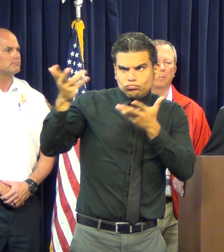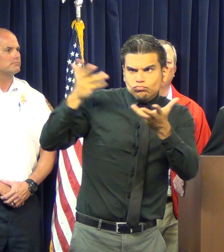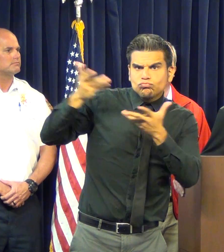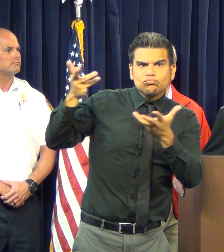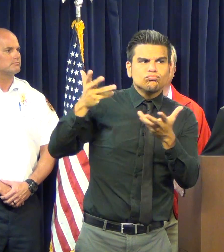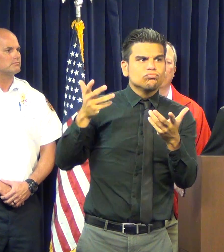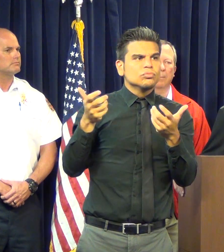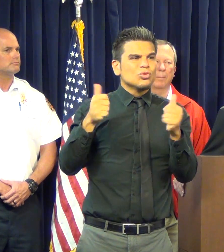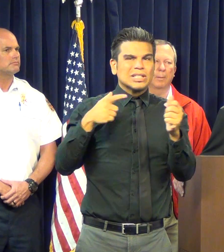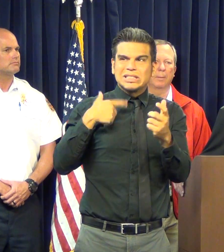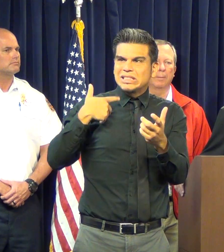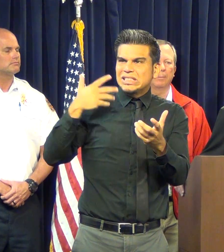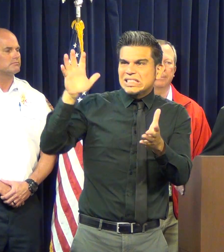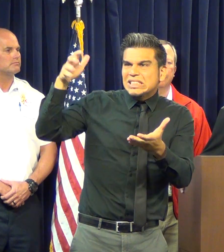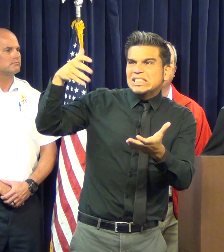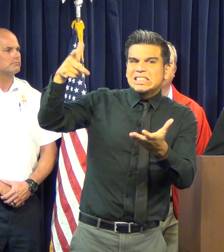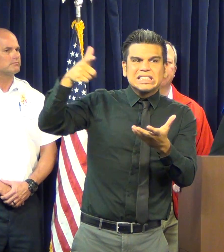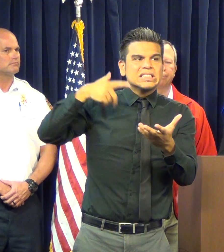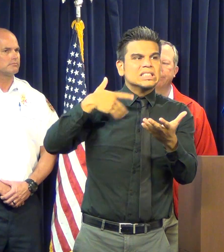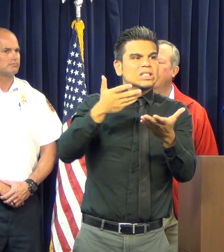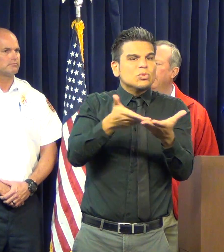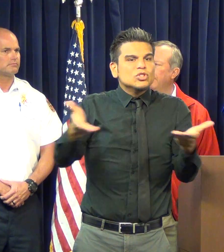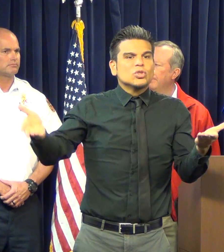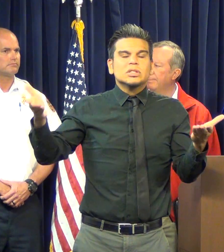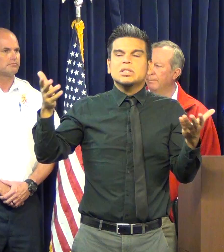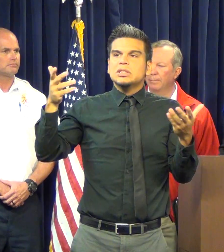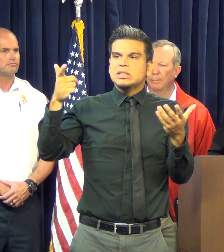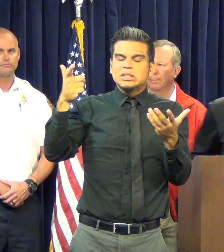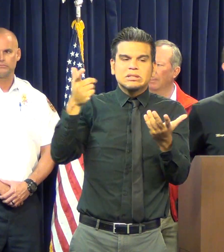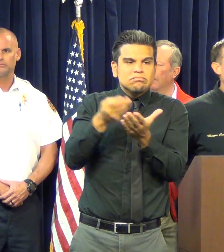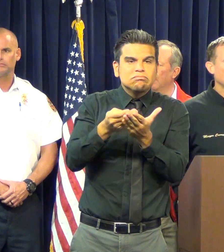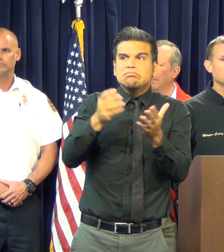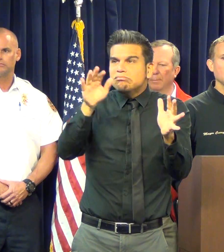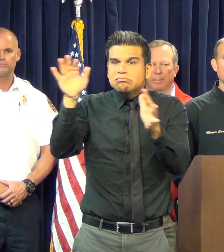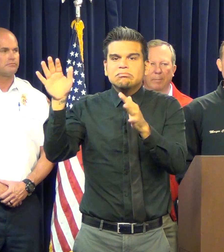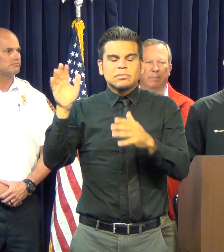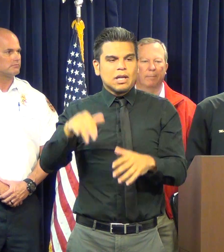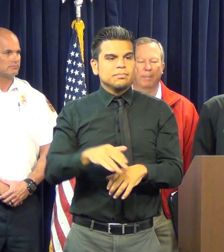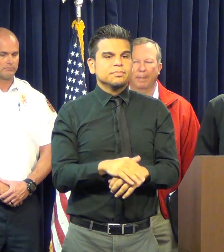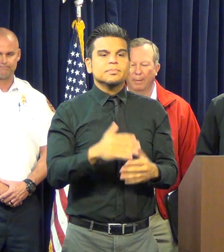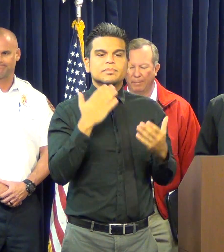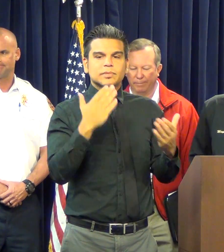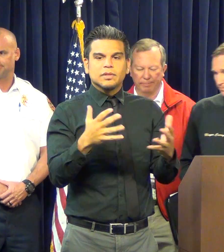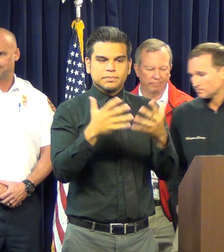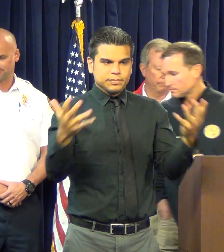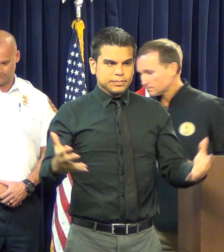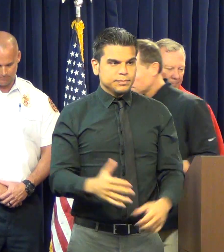assets and resources as well. That was done on the front end. All right. Thank you.